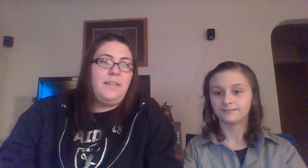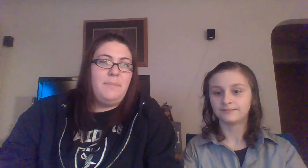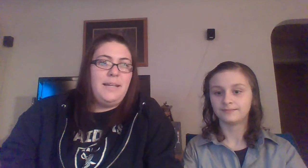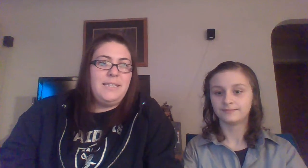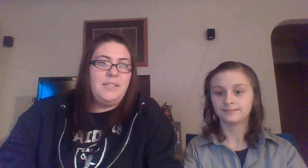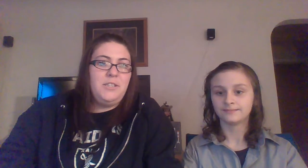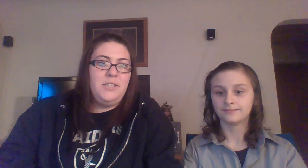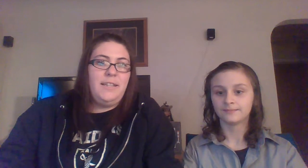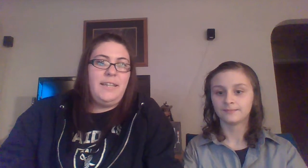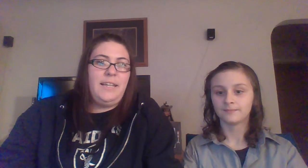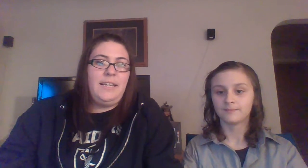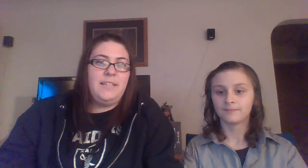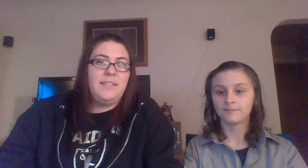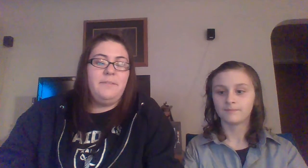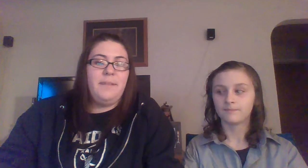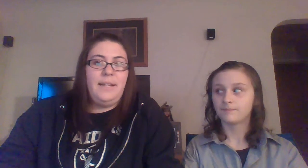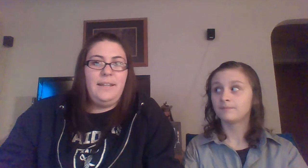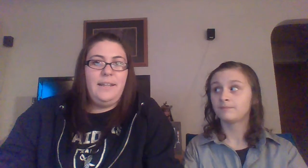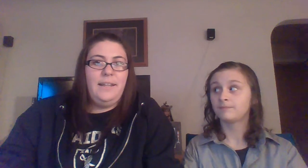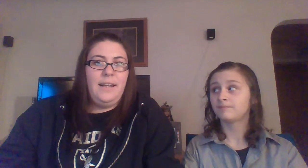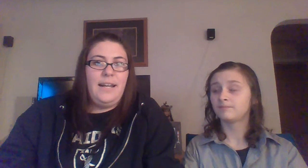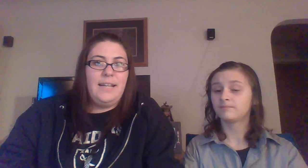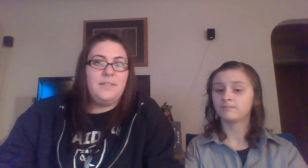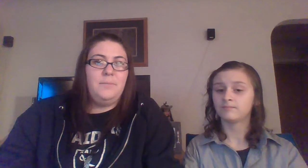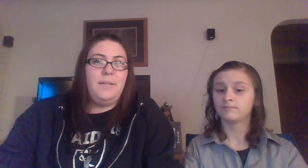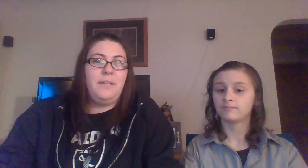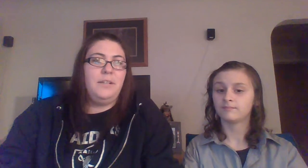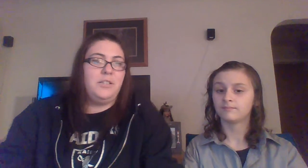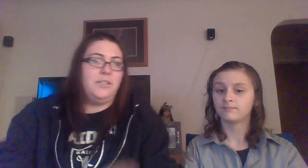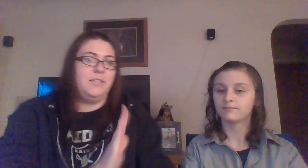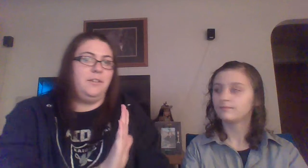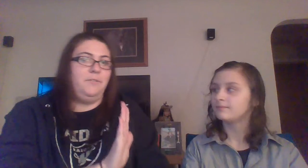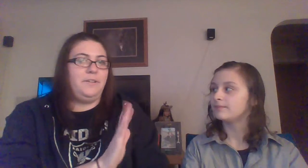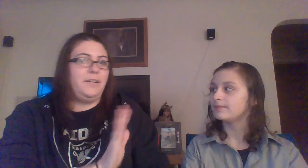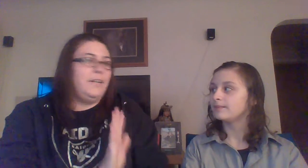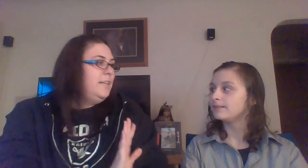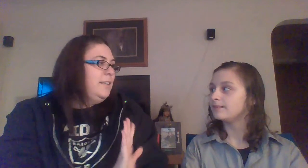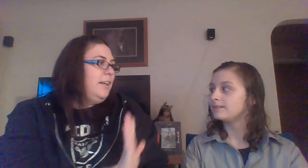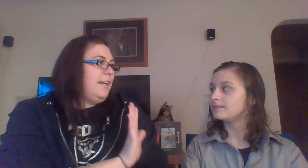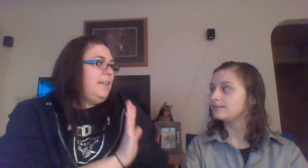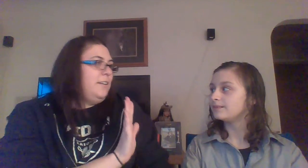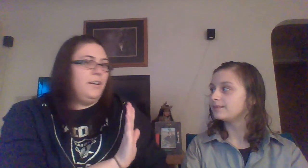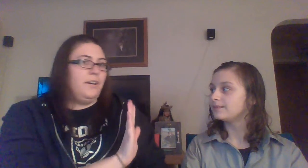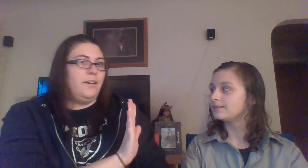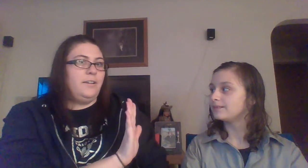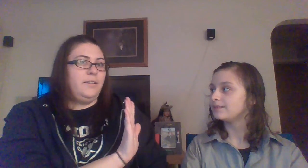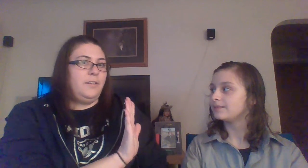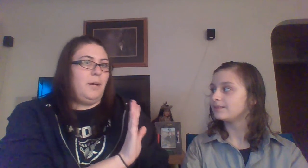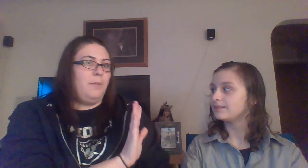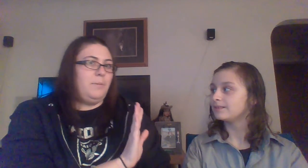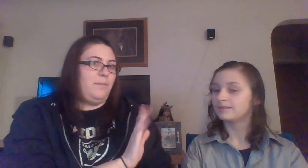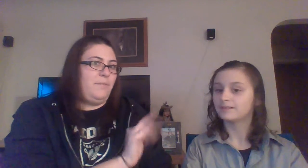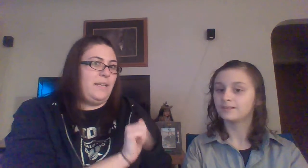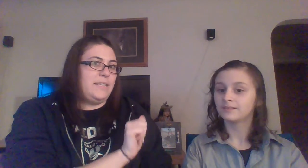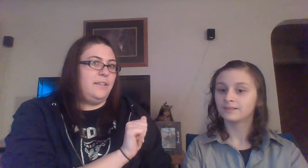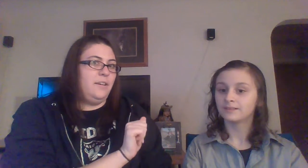the message so that they can easily read it and not ask so many questions. So if you're talking to her, your palm would be facing